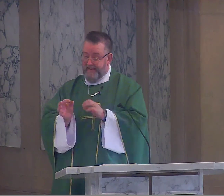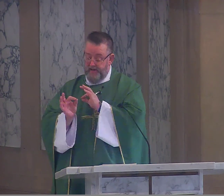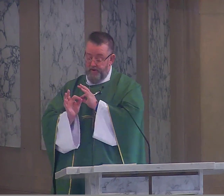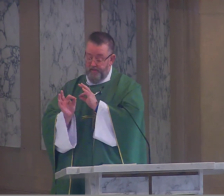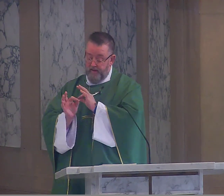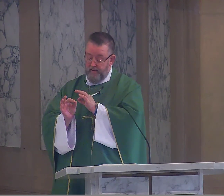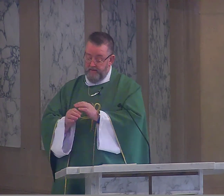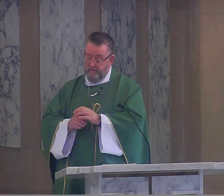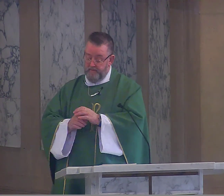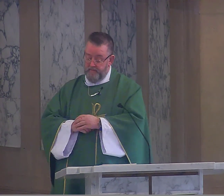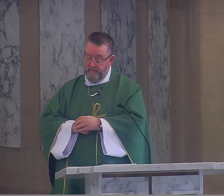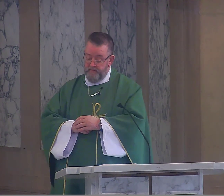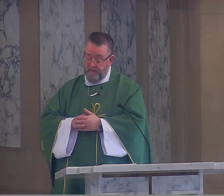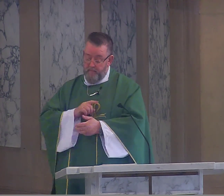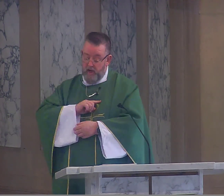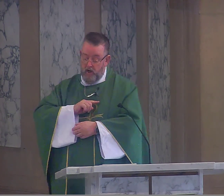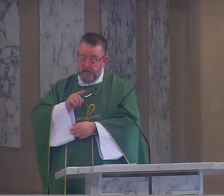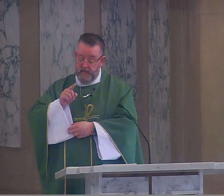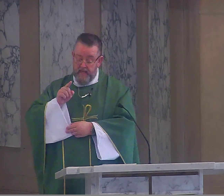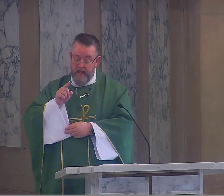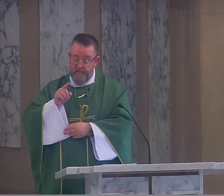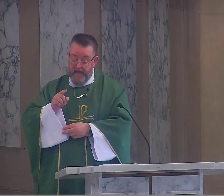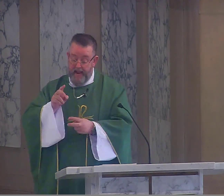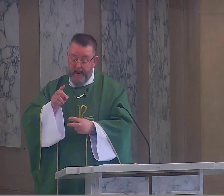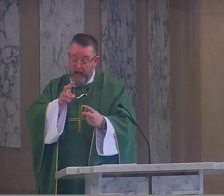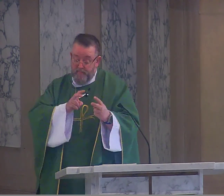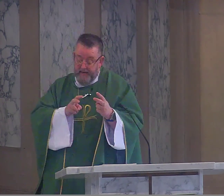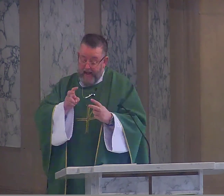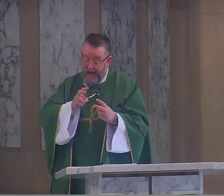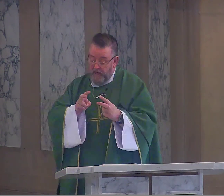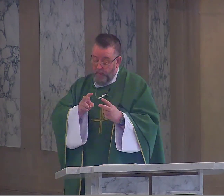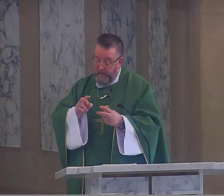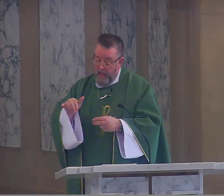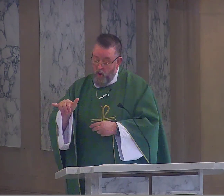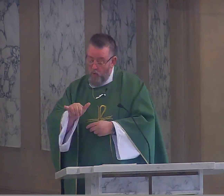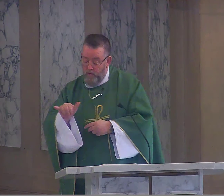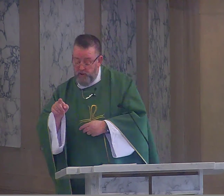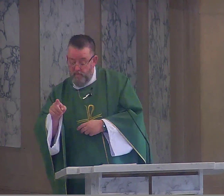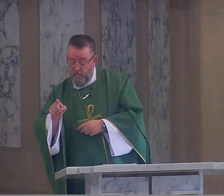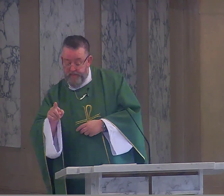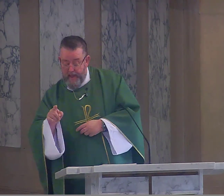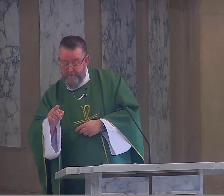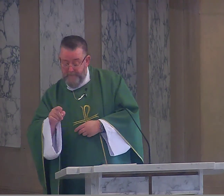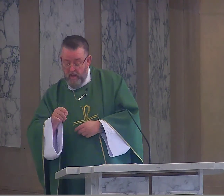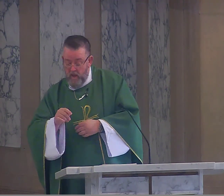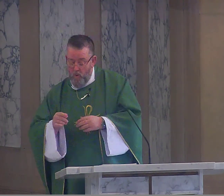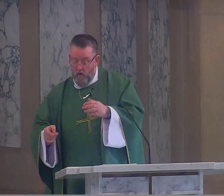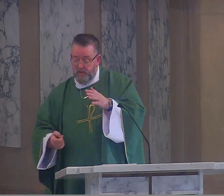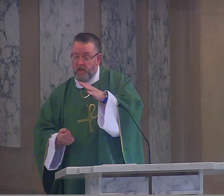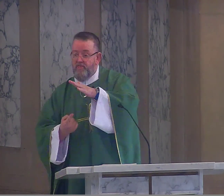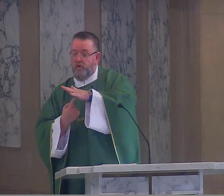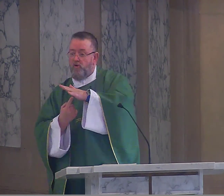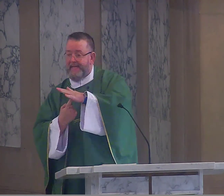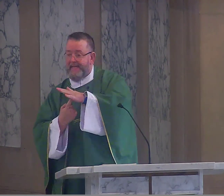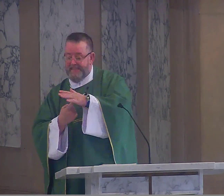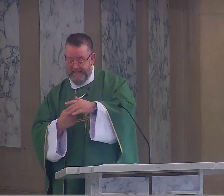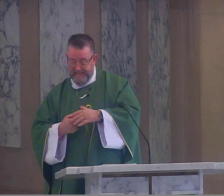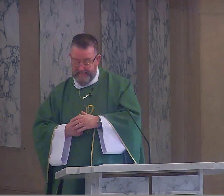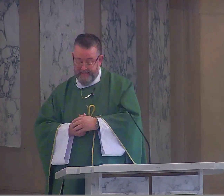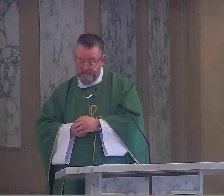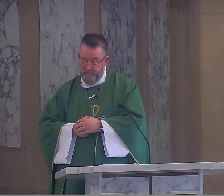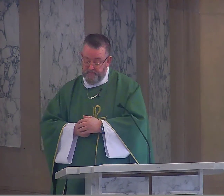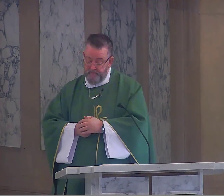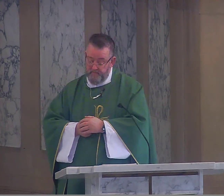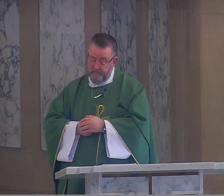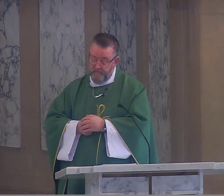They said nothing, because they had been arguing which of them was the